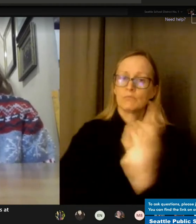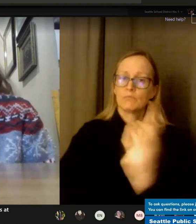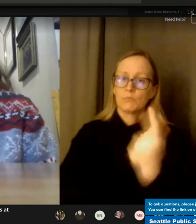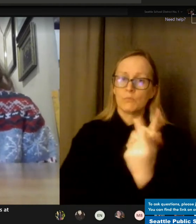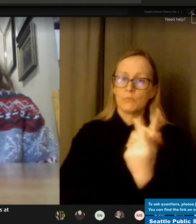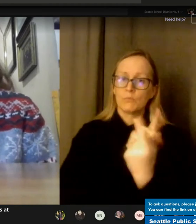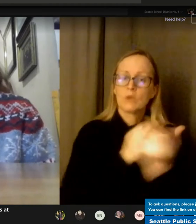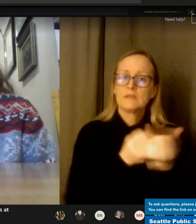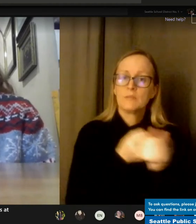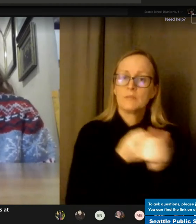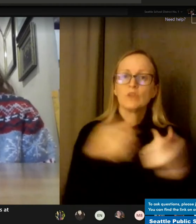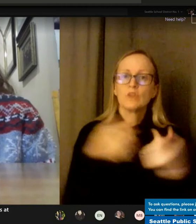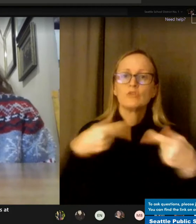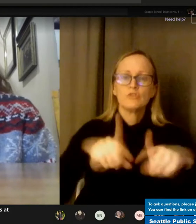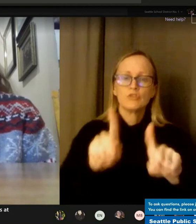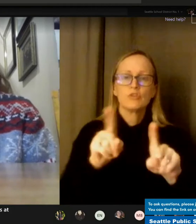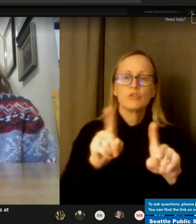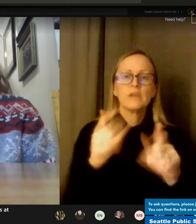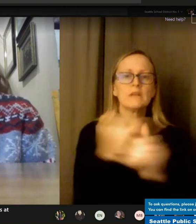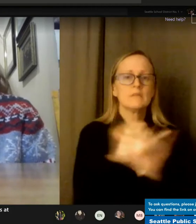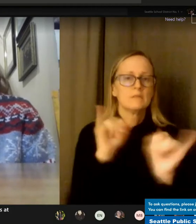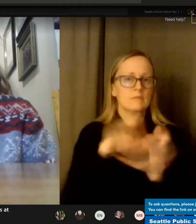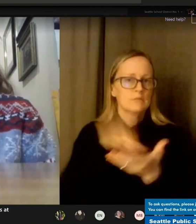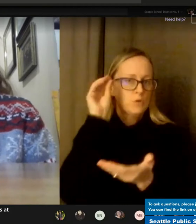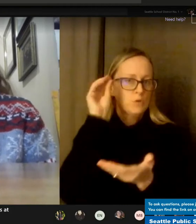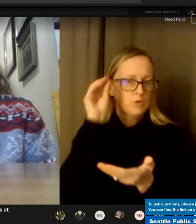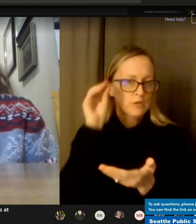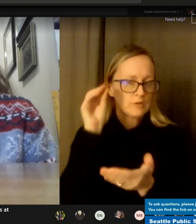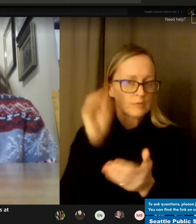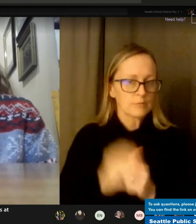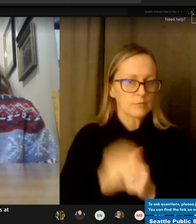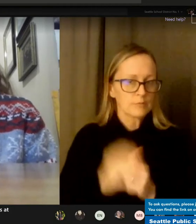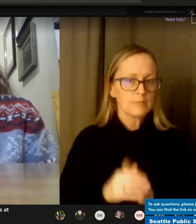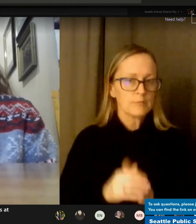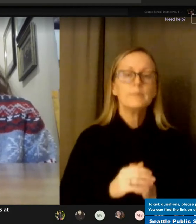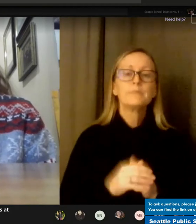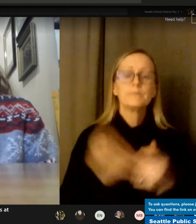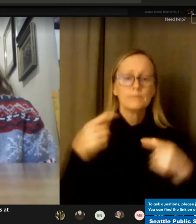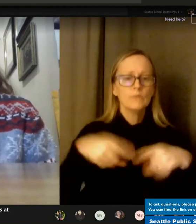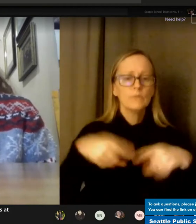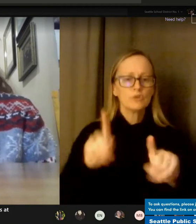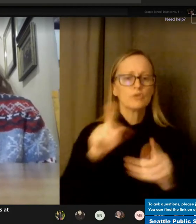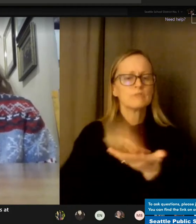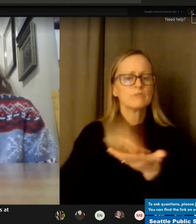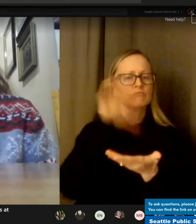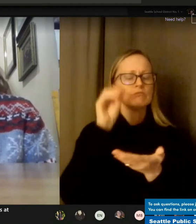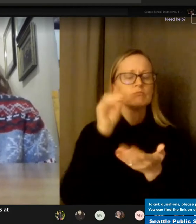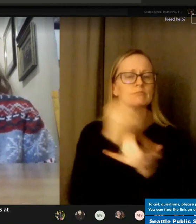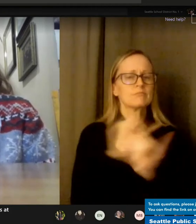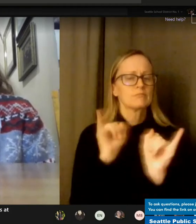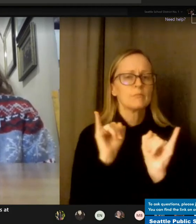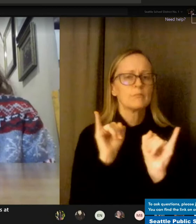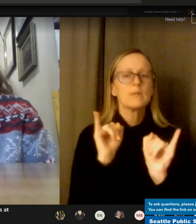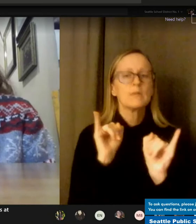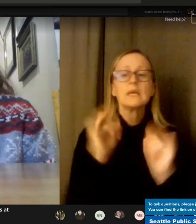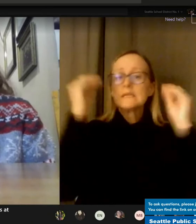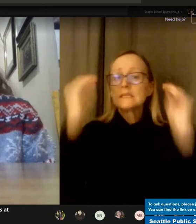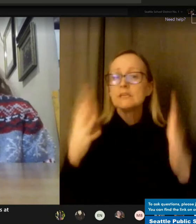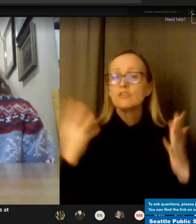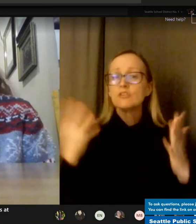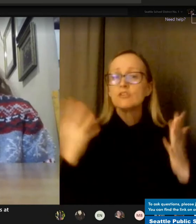Carrie has covered in the last town hall. So during asynchronous learning, the teacher may join the student to help